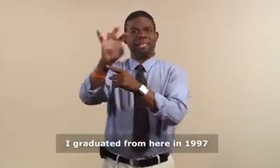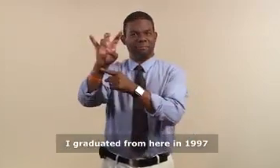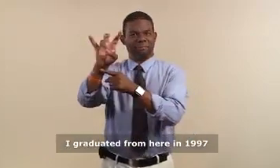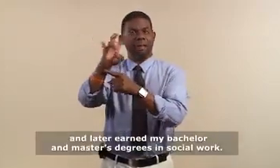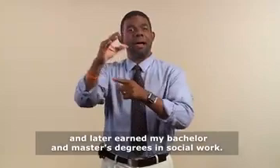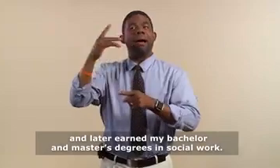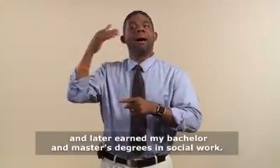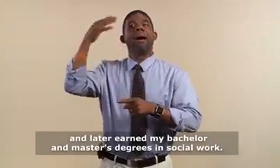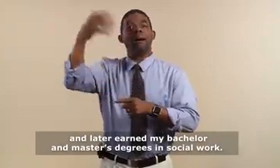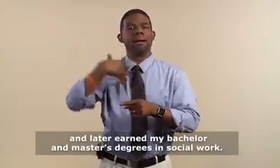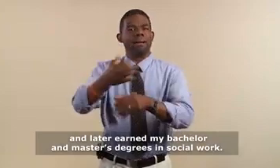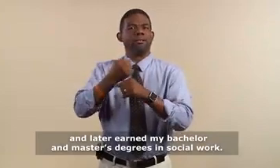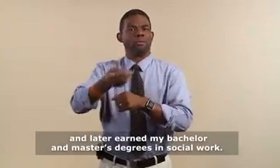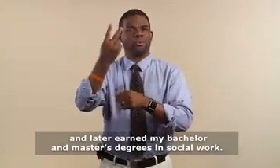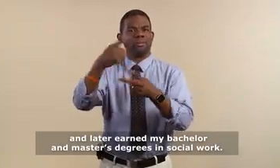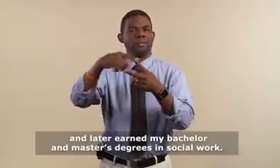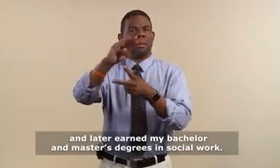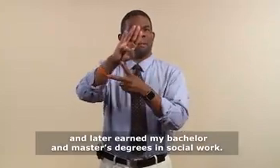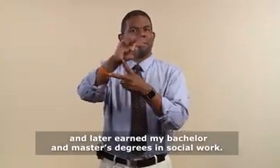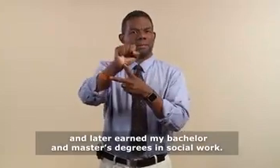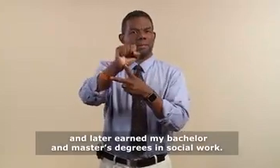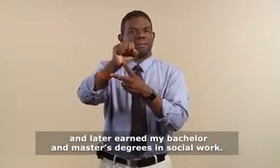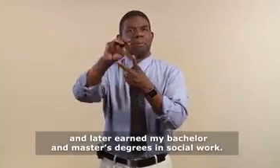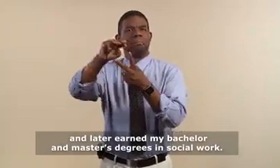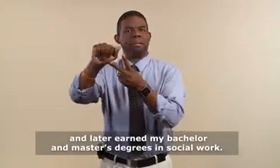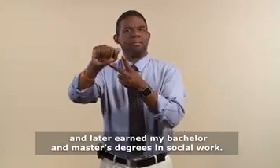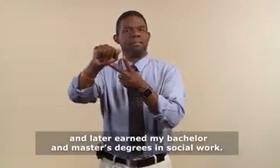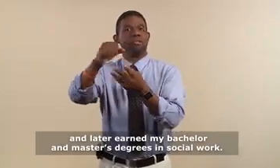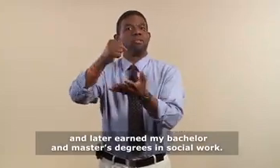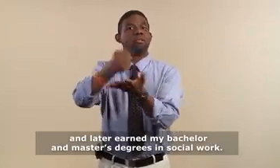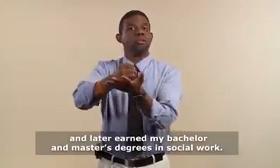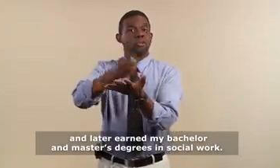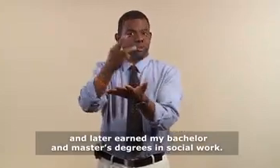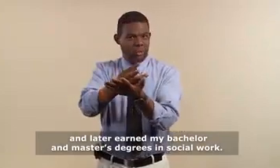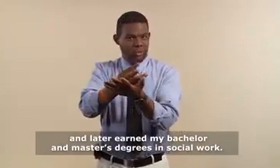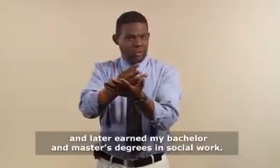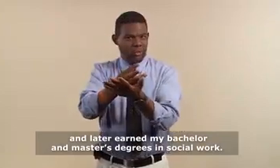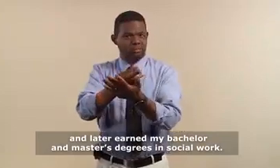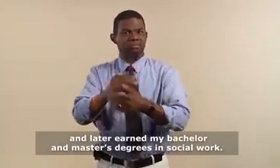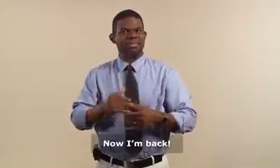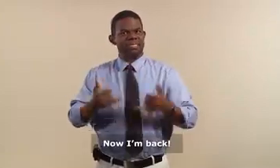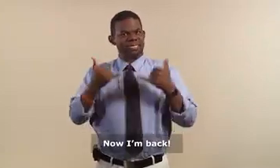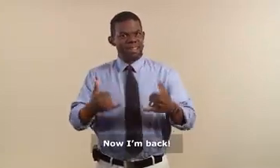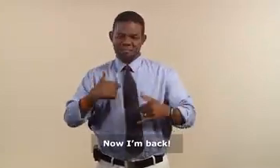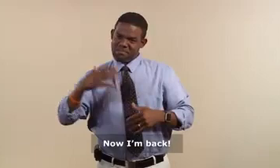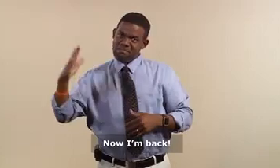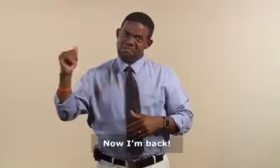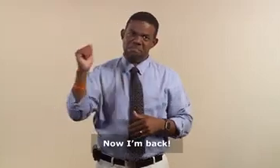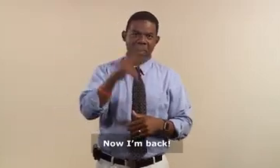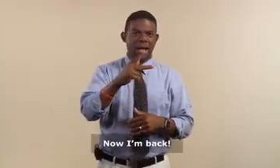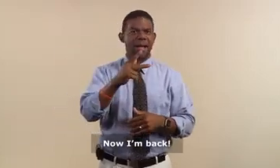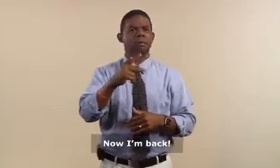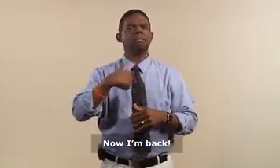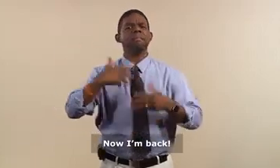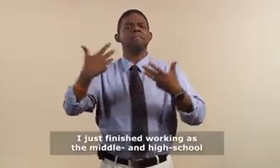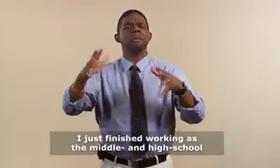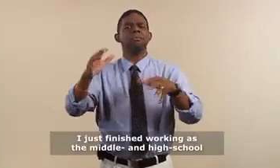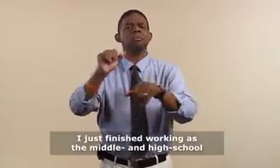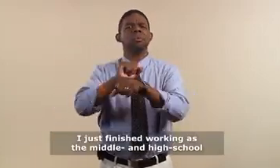1997 and later earned my bachelor and master's degrees in social work. Now I'm back. I just